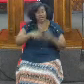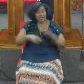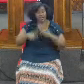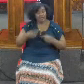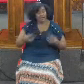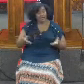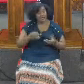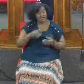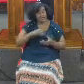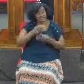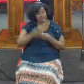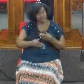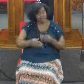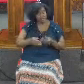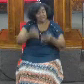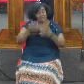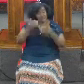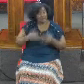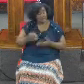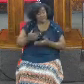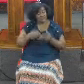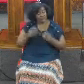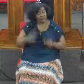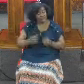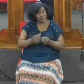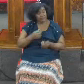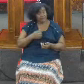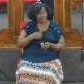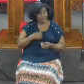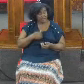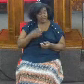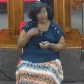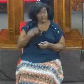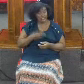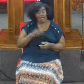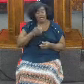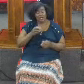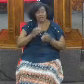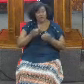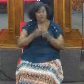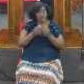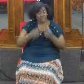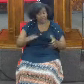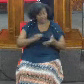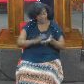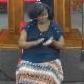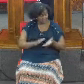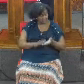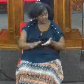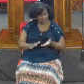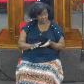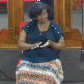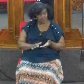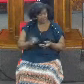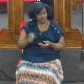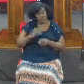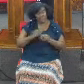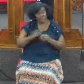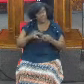week unless I bring somebody with me. We are without excuse. None of